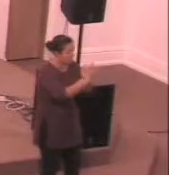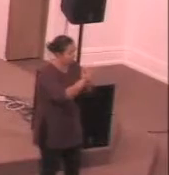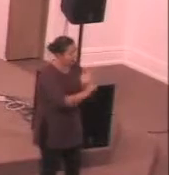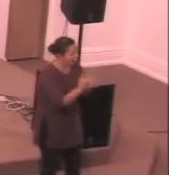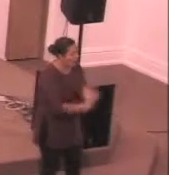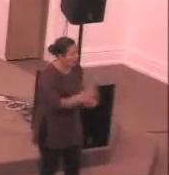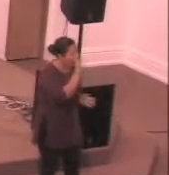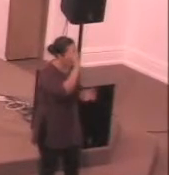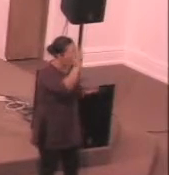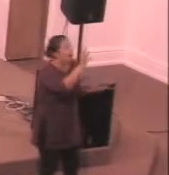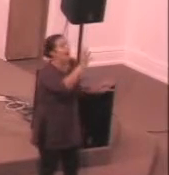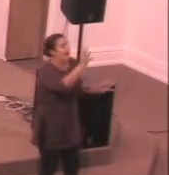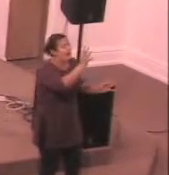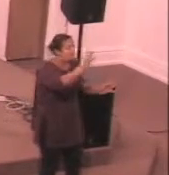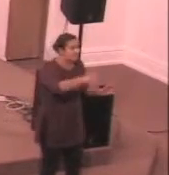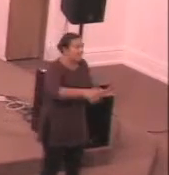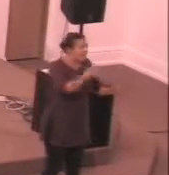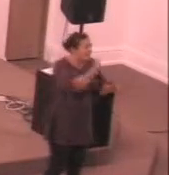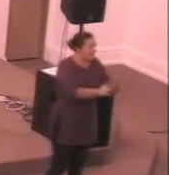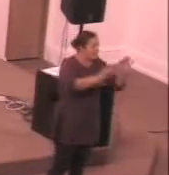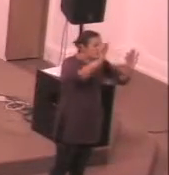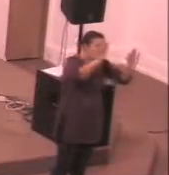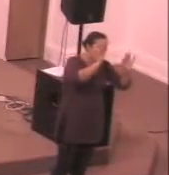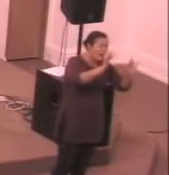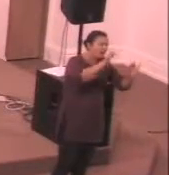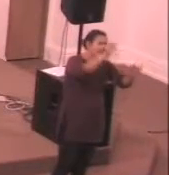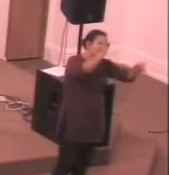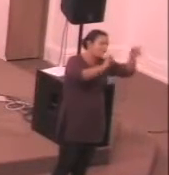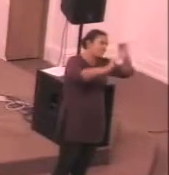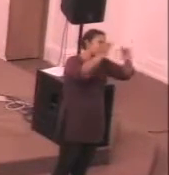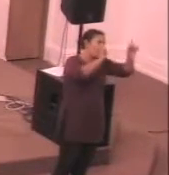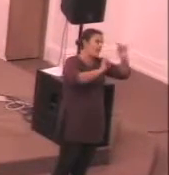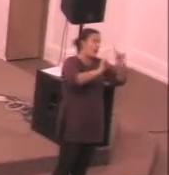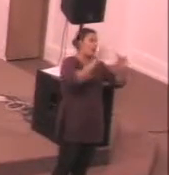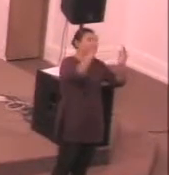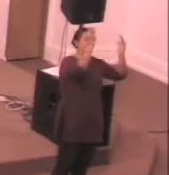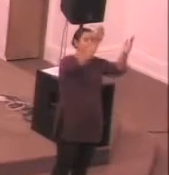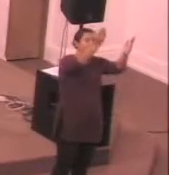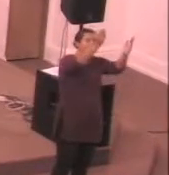every perfect thing, to you be the glory.